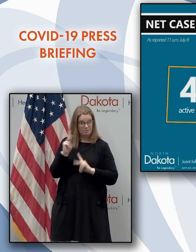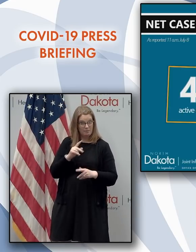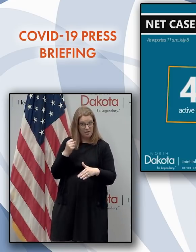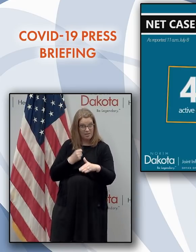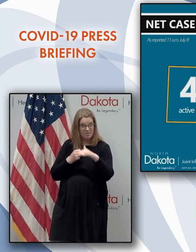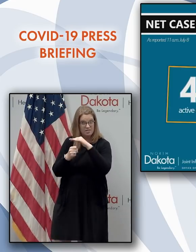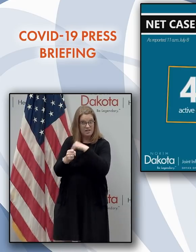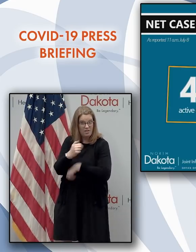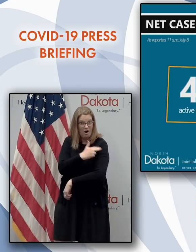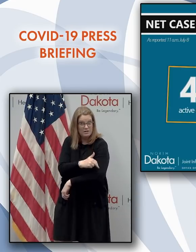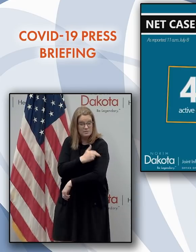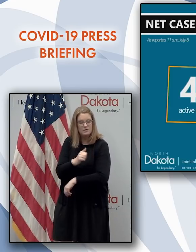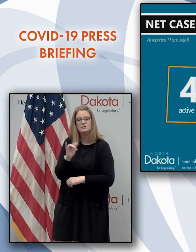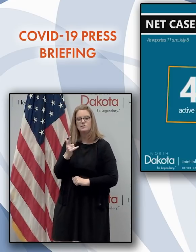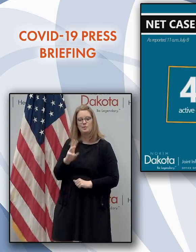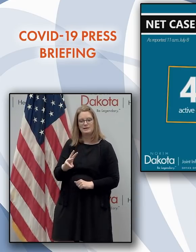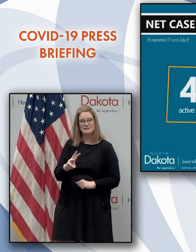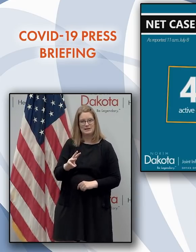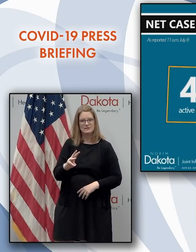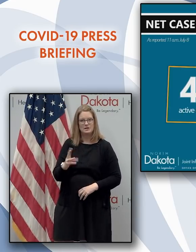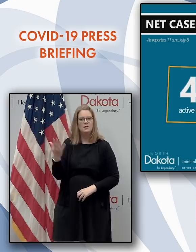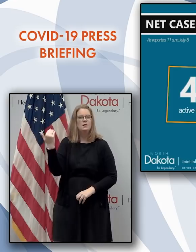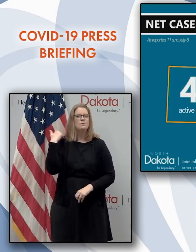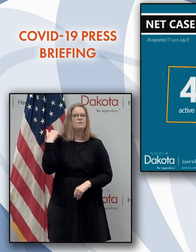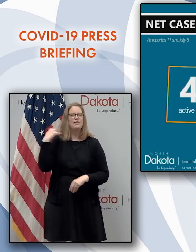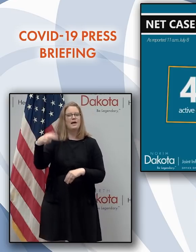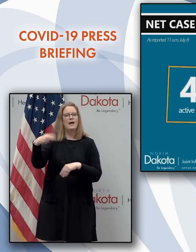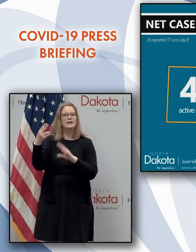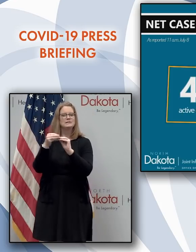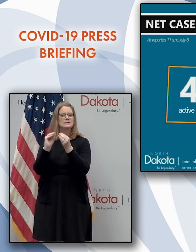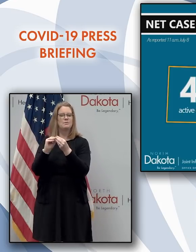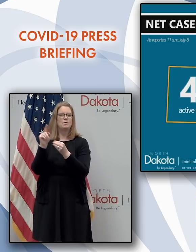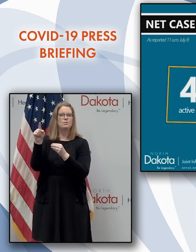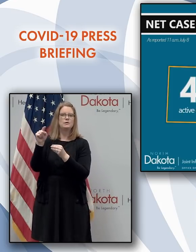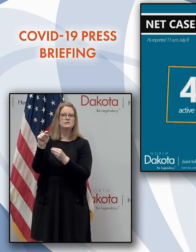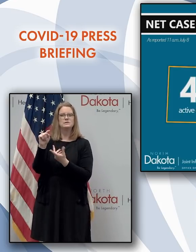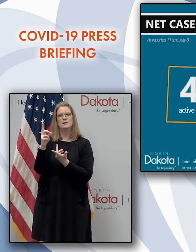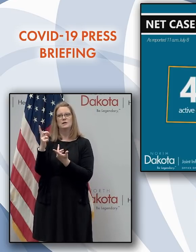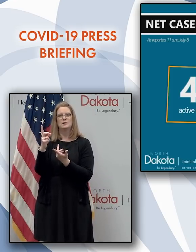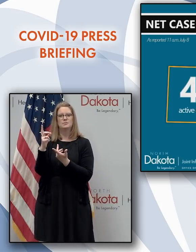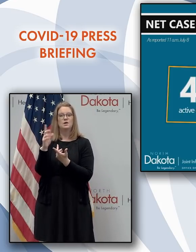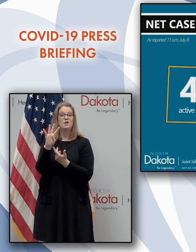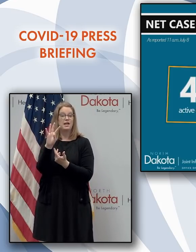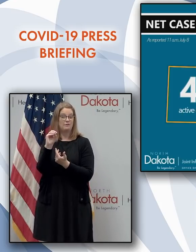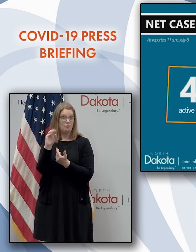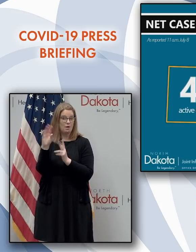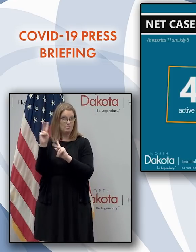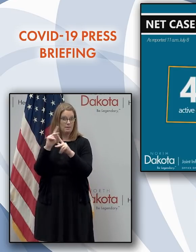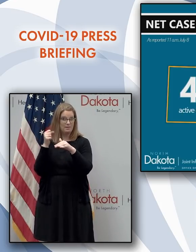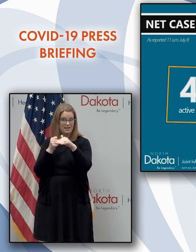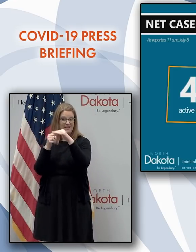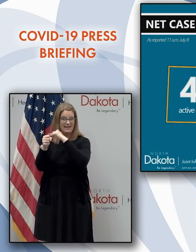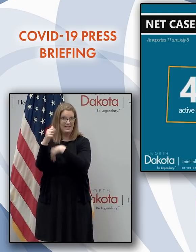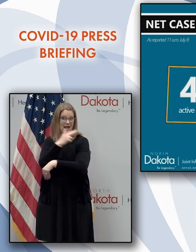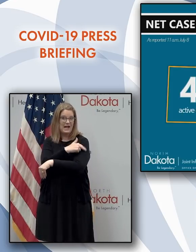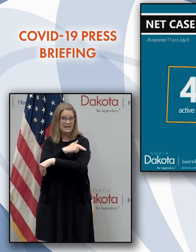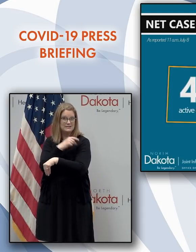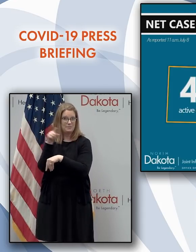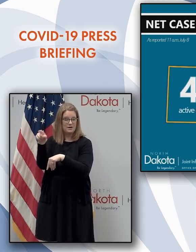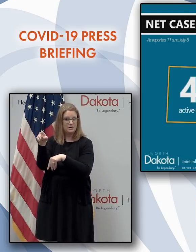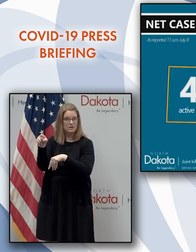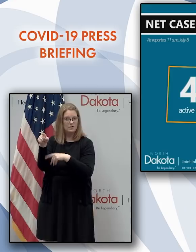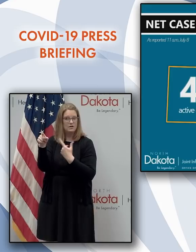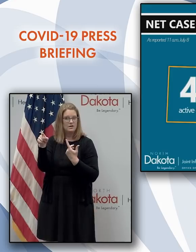hospitalized. Our peak hospitalization in the 40s in terms of individuals occurred after we